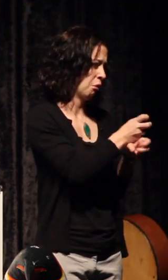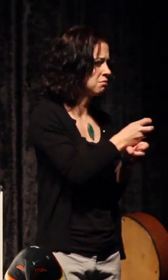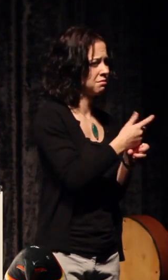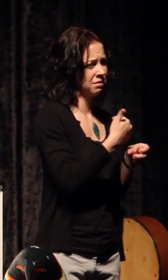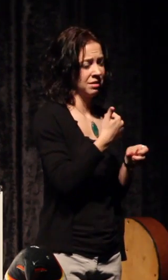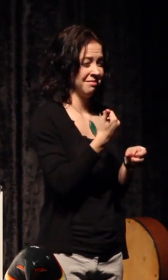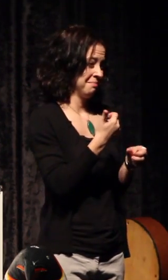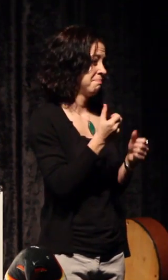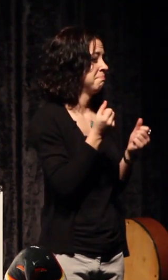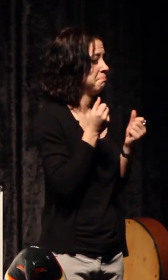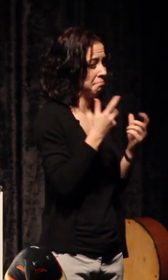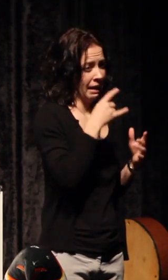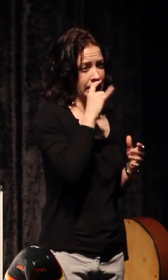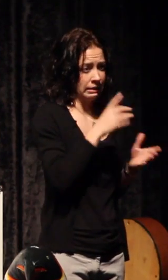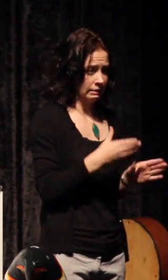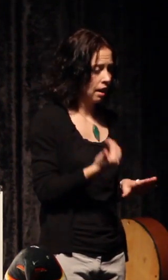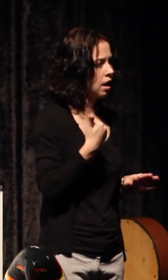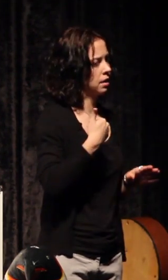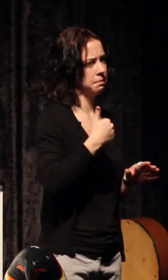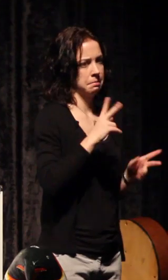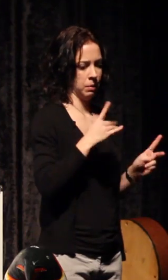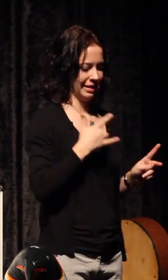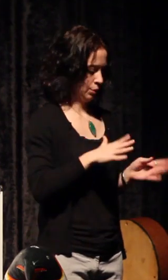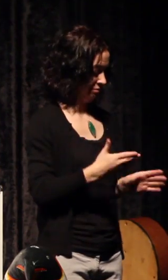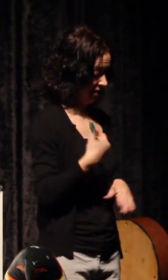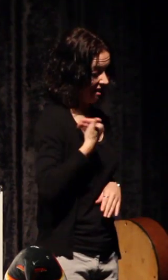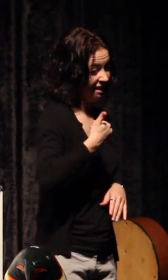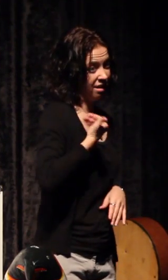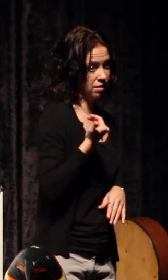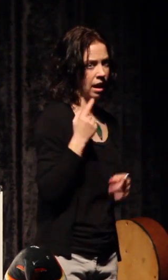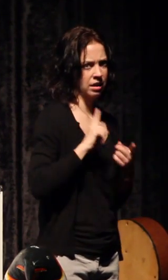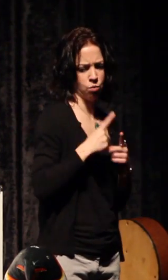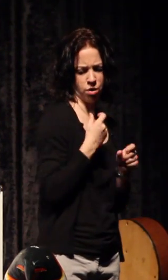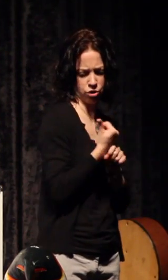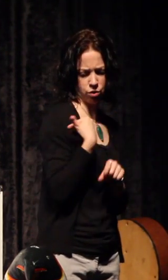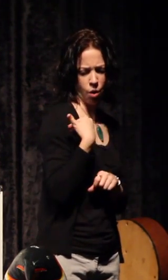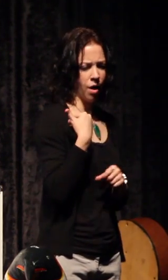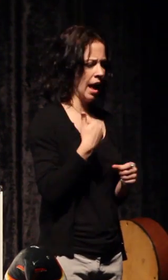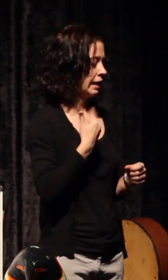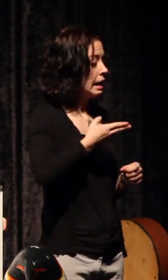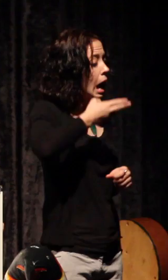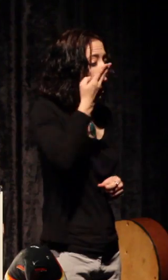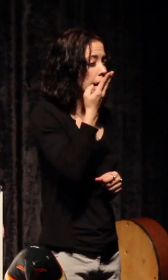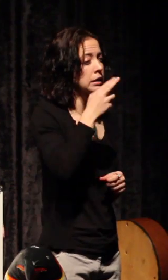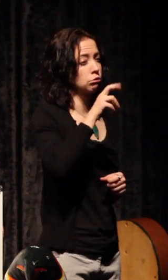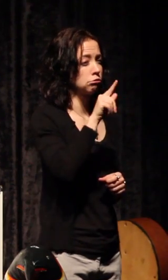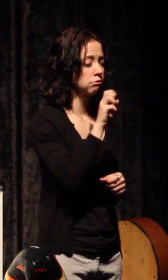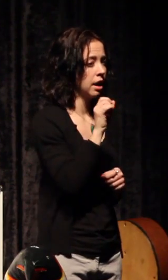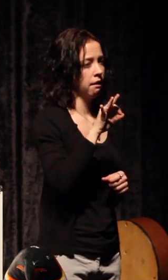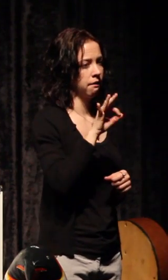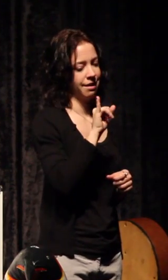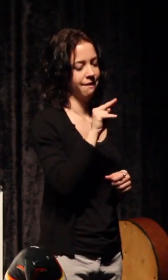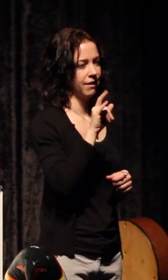very low life expectancy, and up until a year ago had the second highest rate of inflation in world history. But despite the